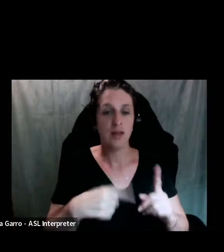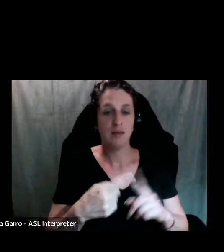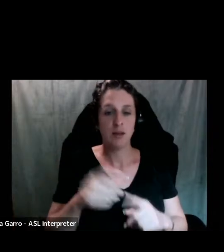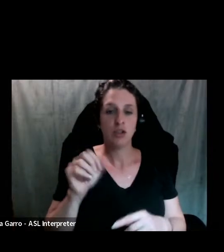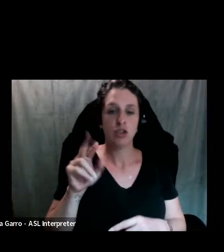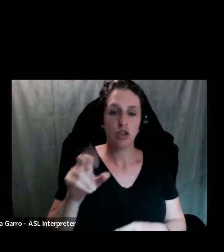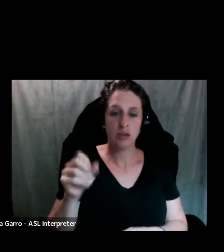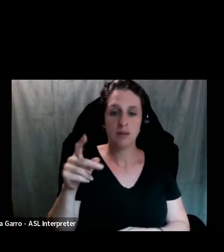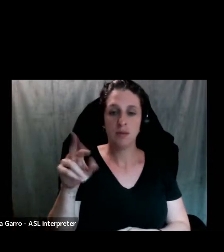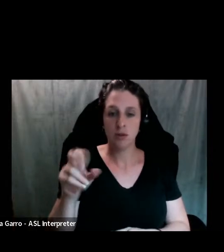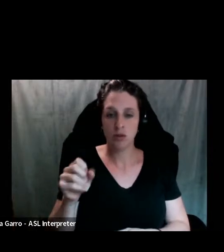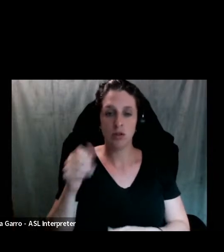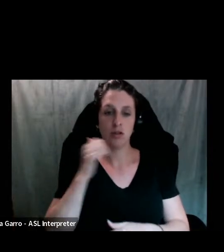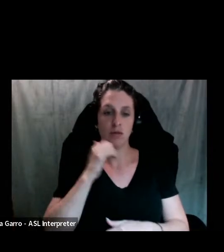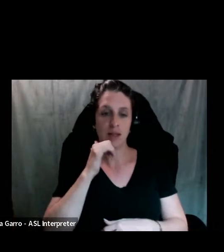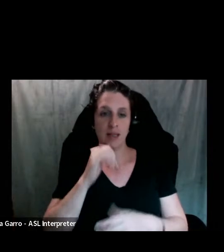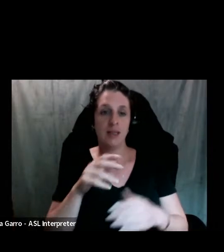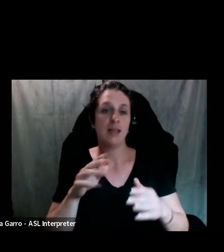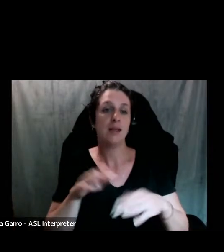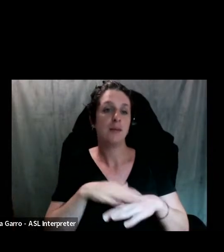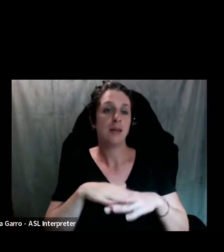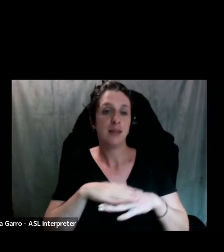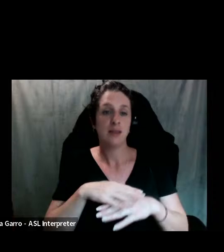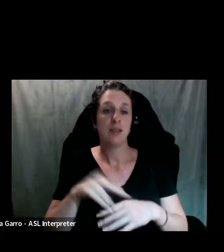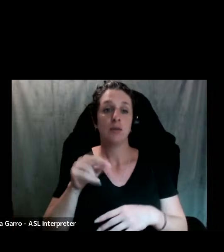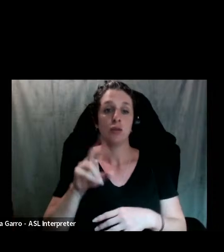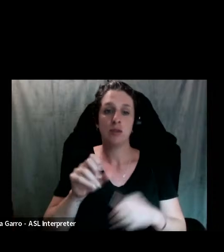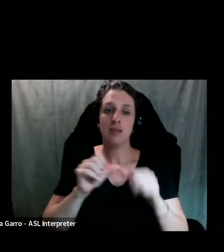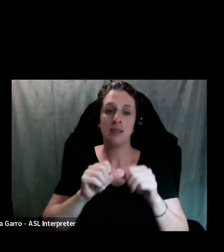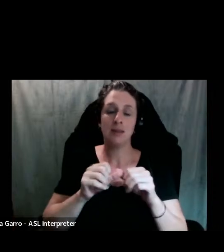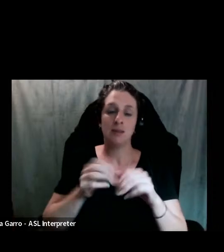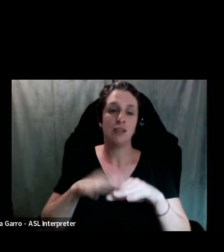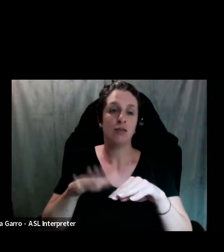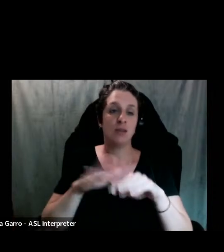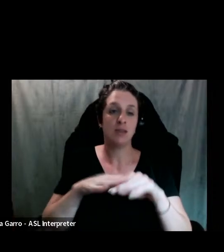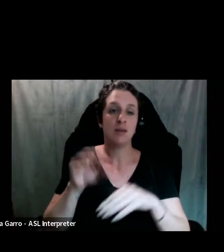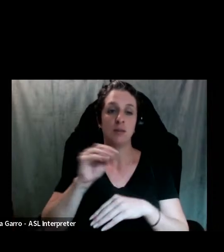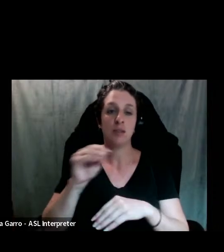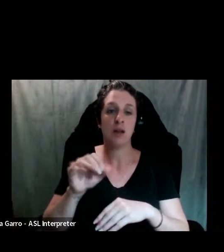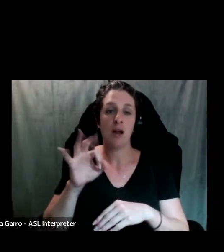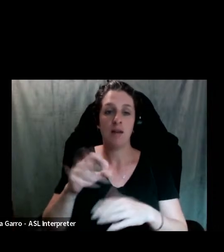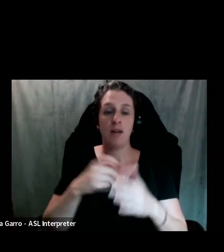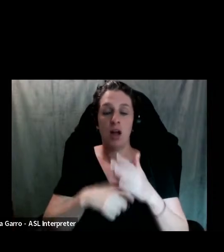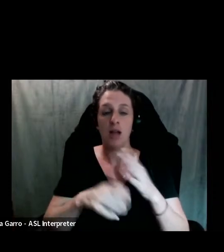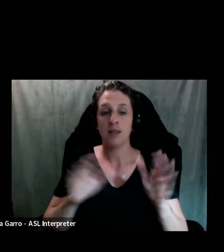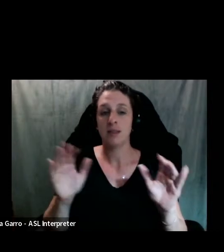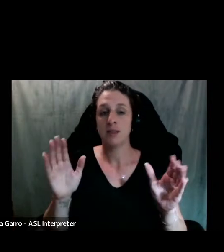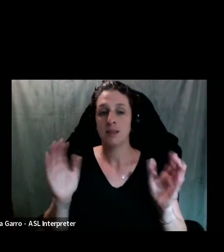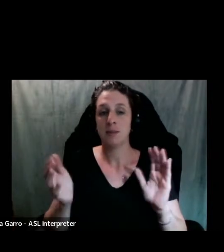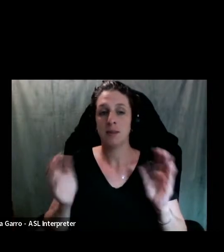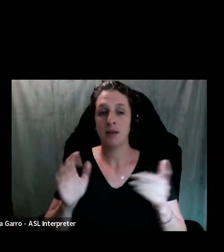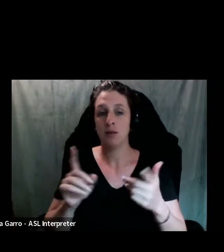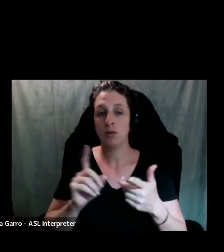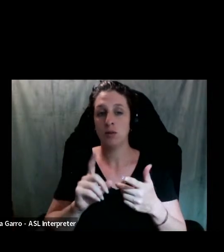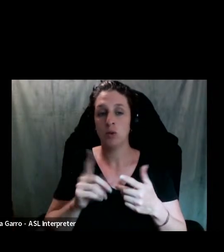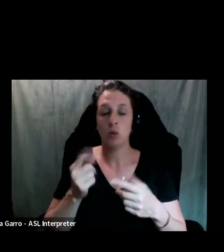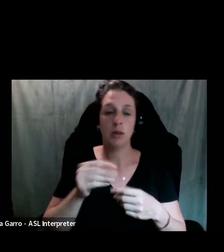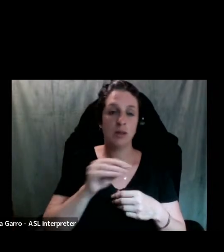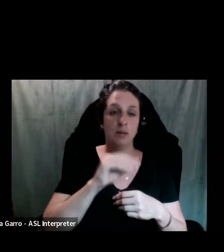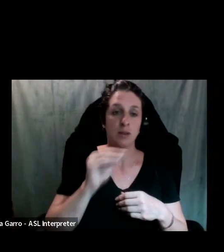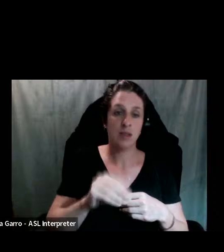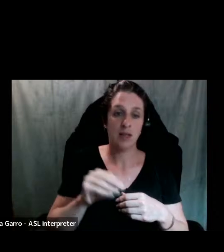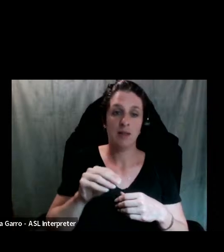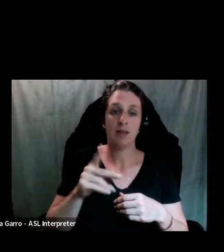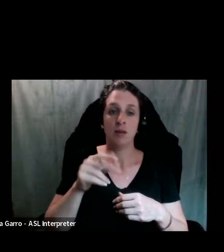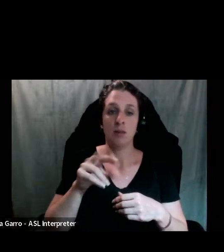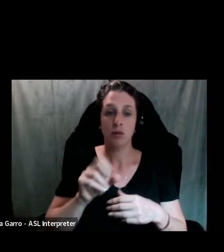regular basis, and I know PERS keeps increasing. What's the percentage of costs in comparison to, what's the percentage of PERS